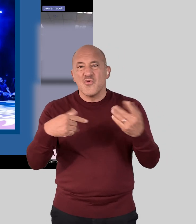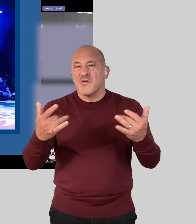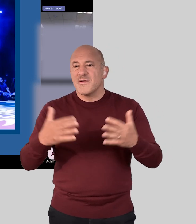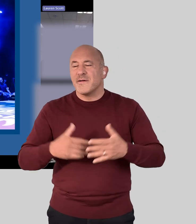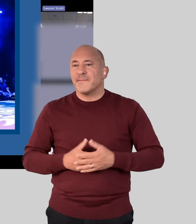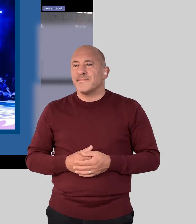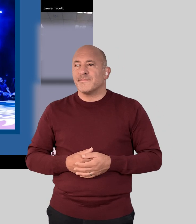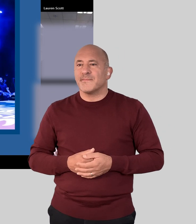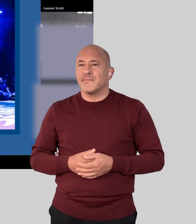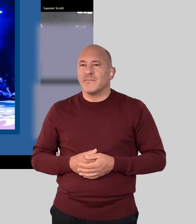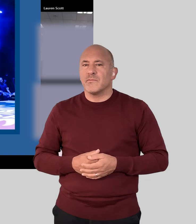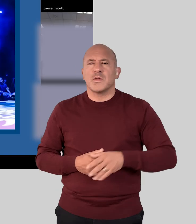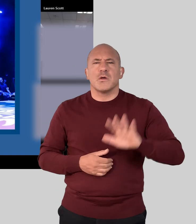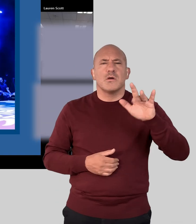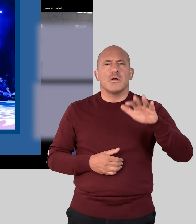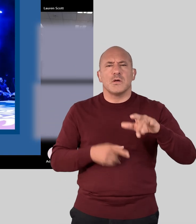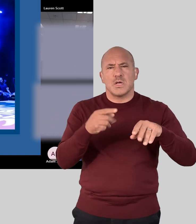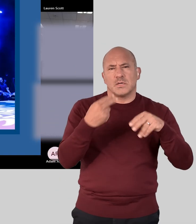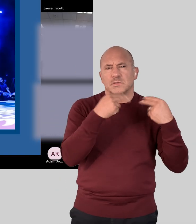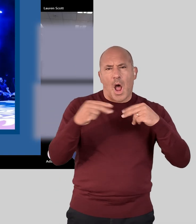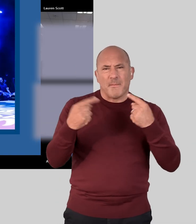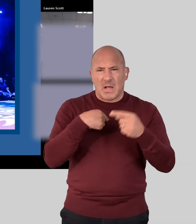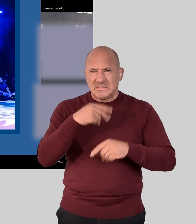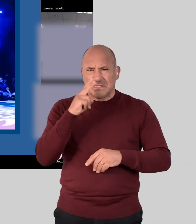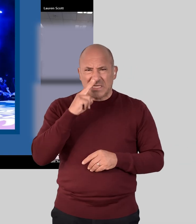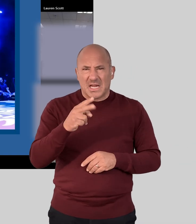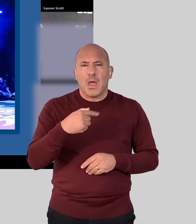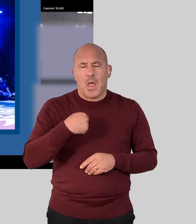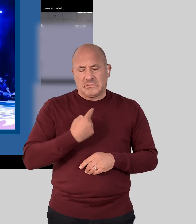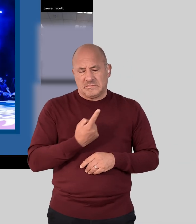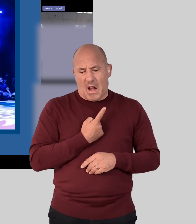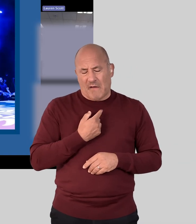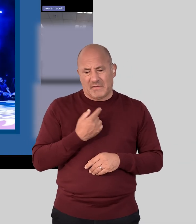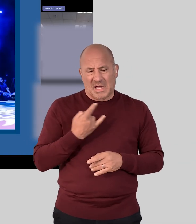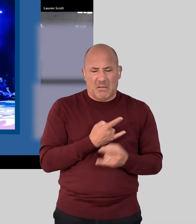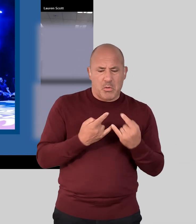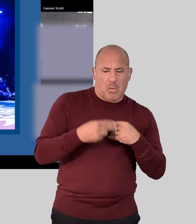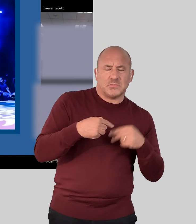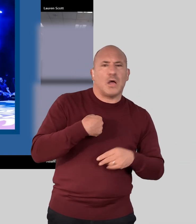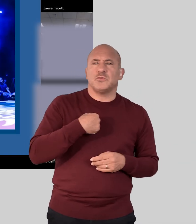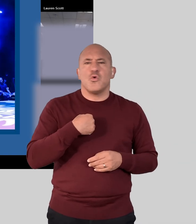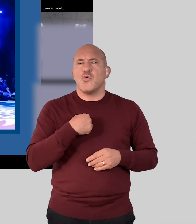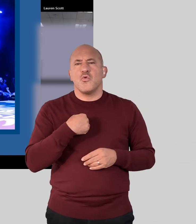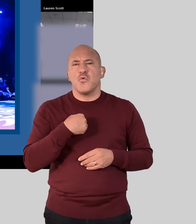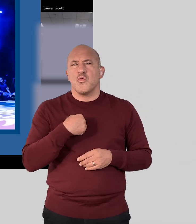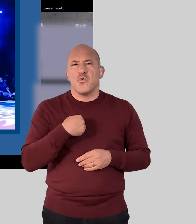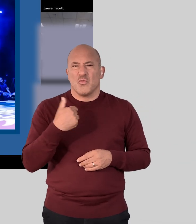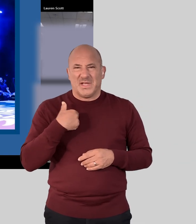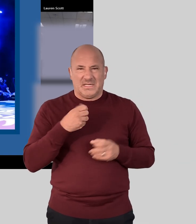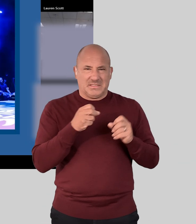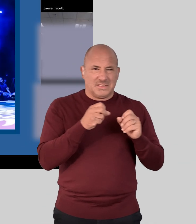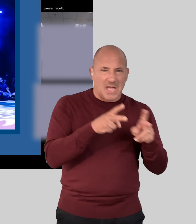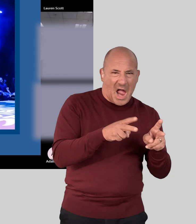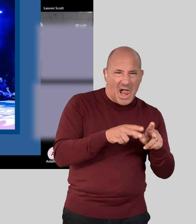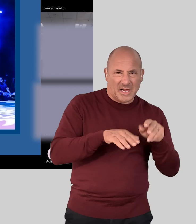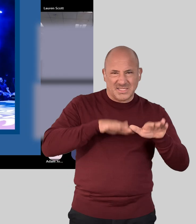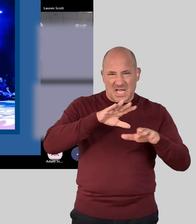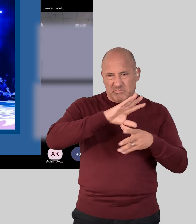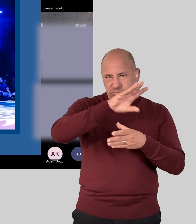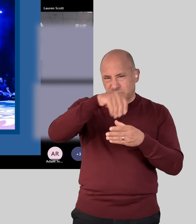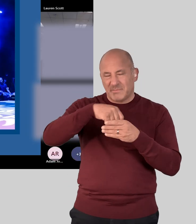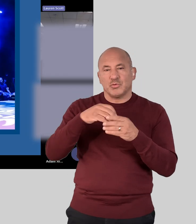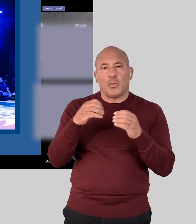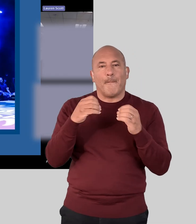Anything else? I have seen dance battles. It's not like typical hip hop. I'm a hip hop dancer